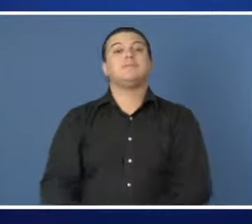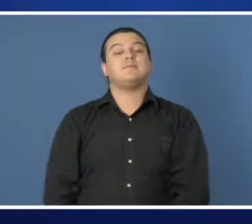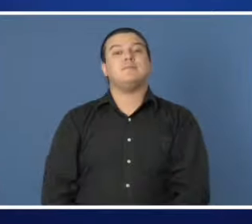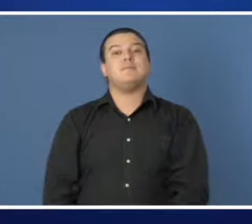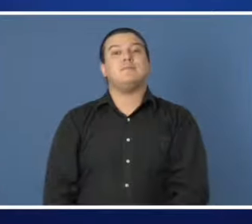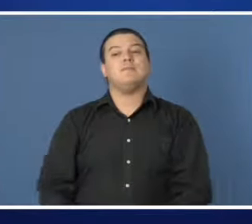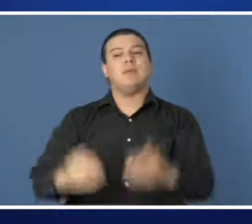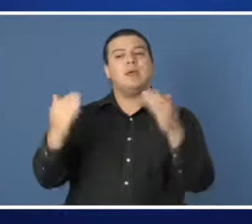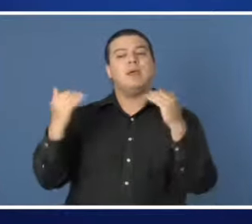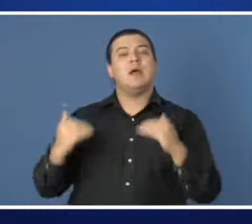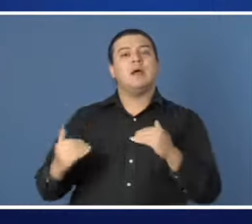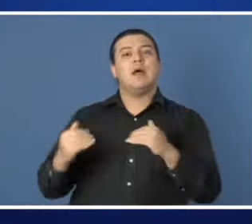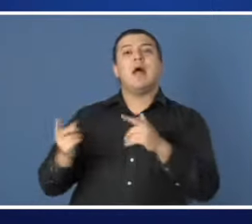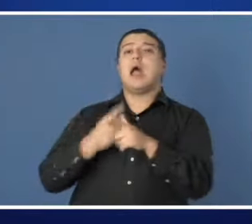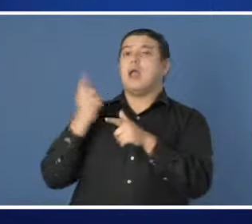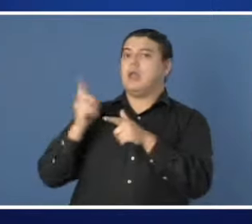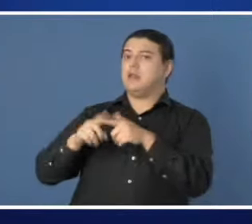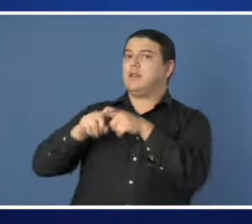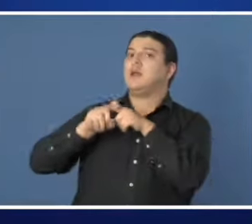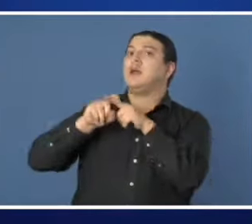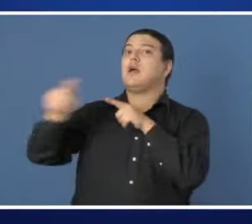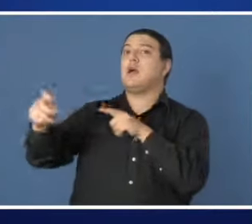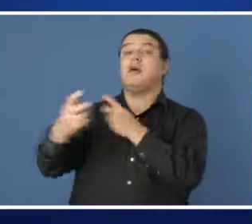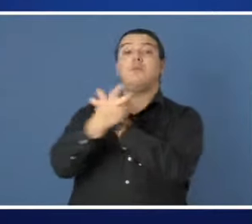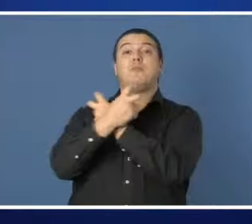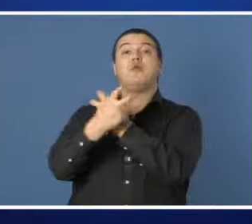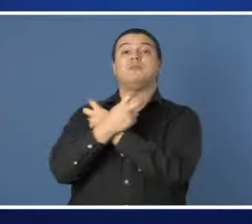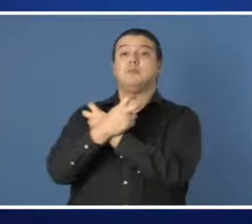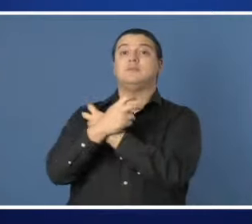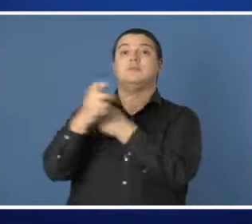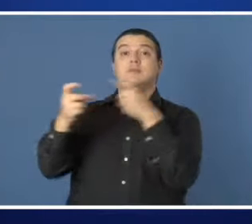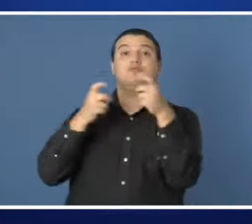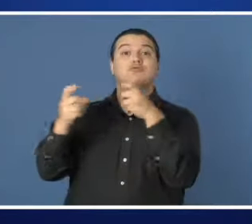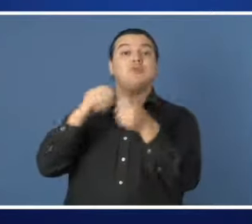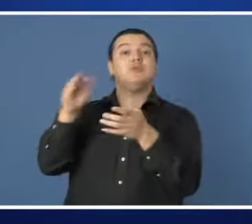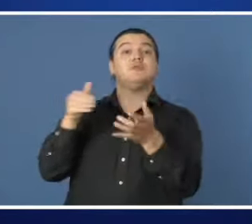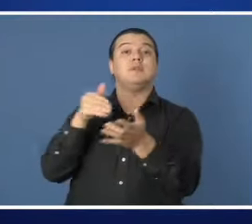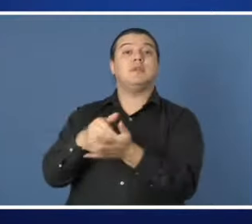Call the Poison Control Center at